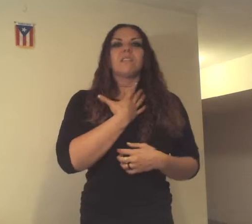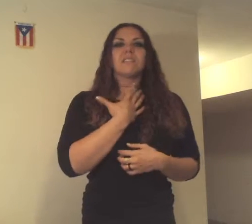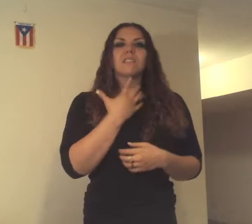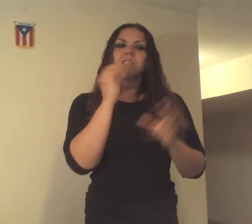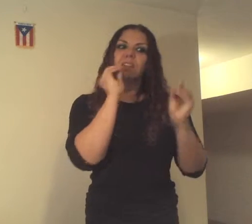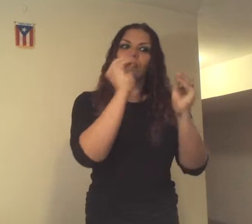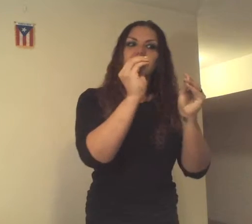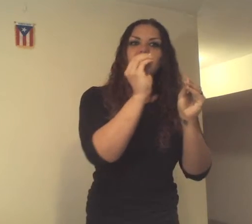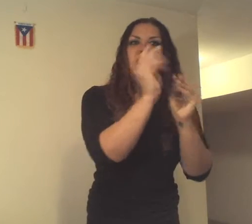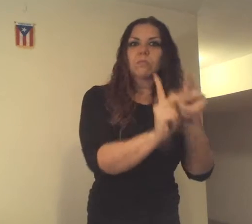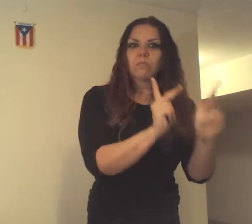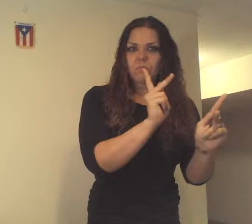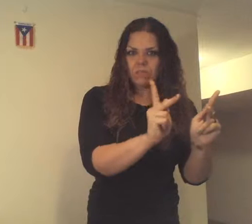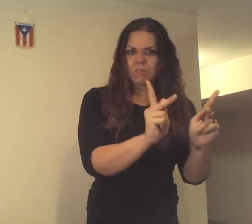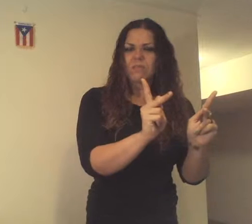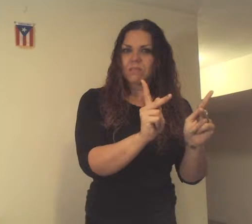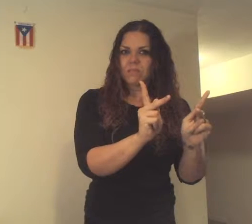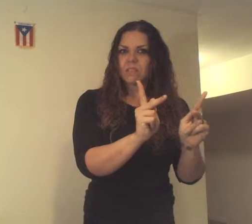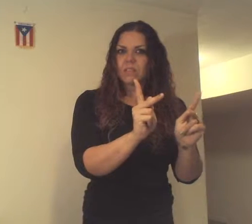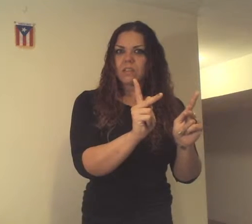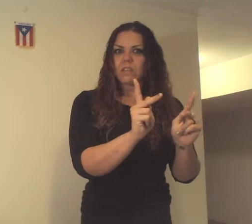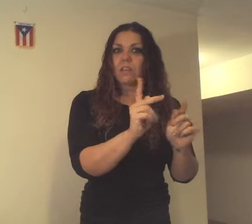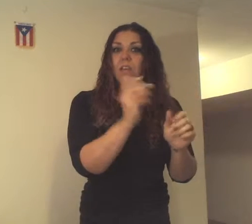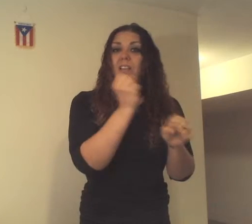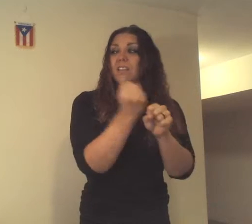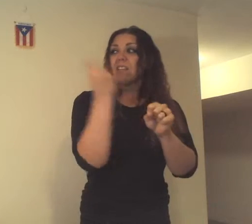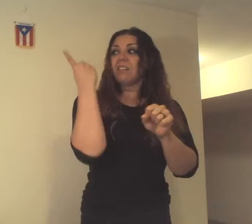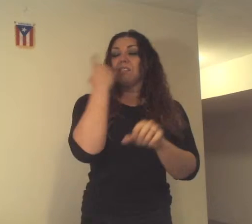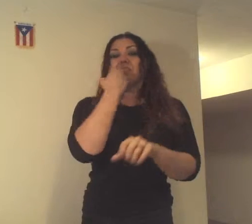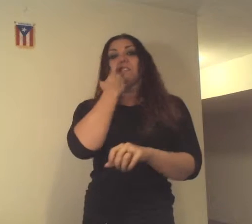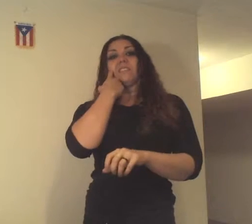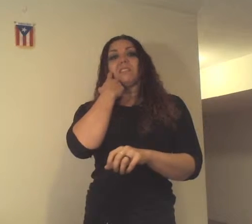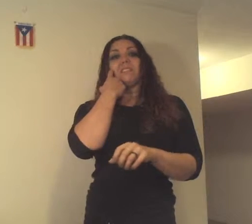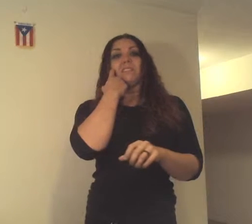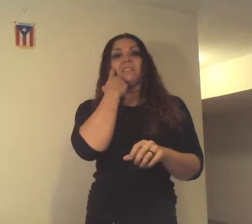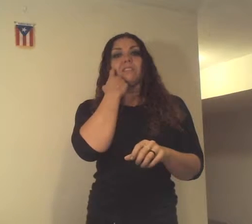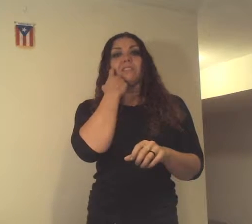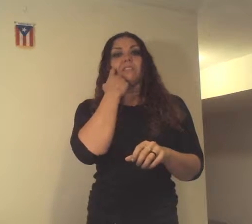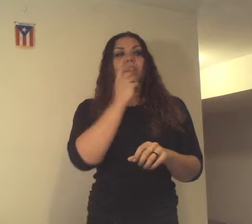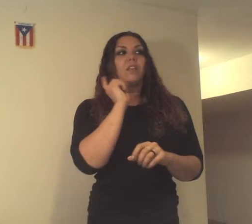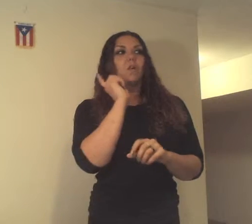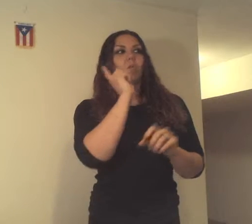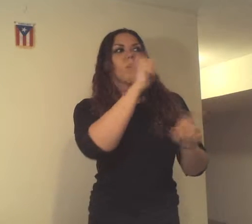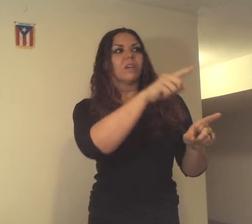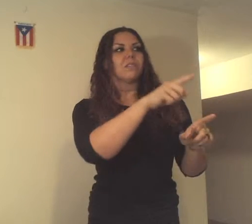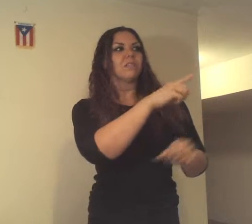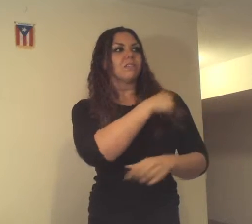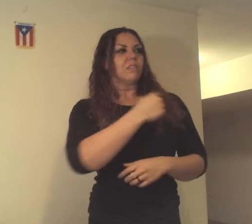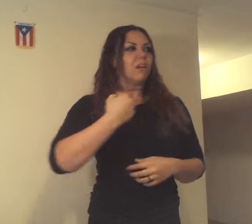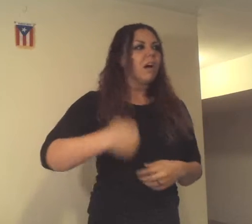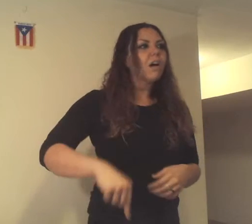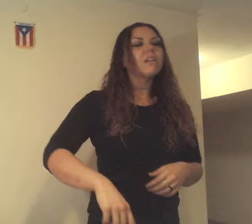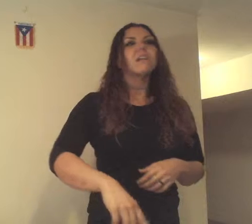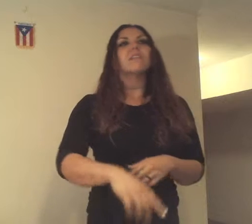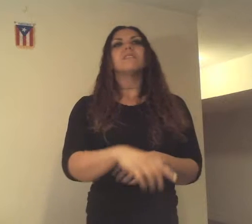I've been in Latin America, been in China, talking about fundamentals of laparoscopic surgery. And everywhere I